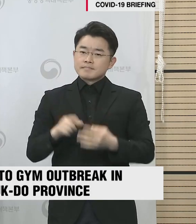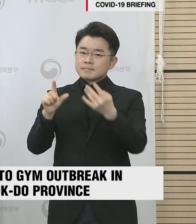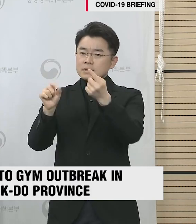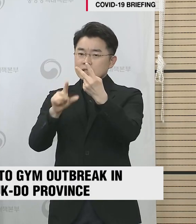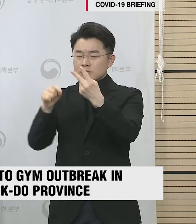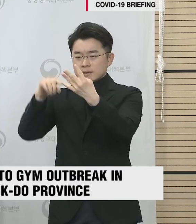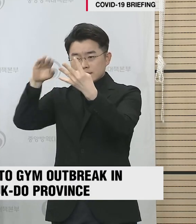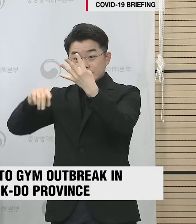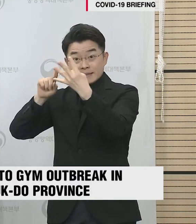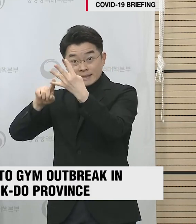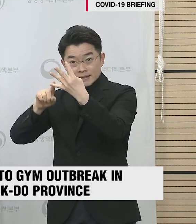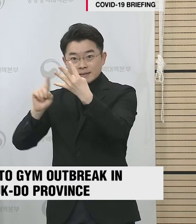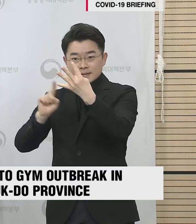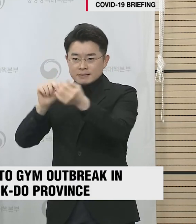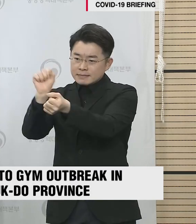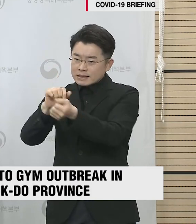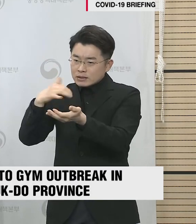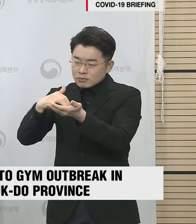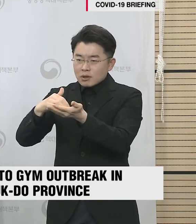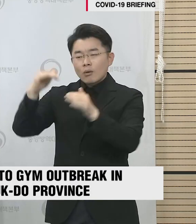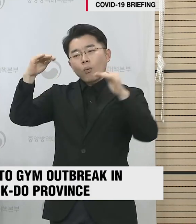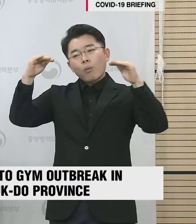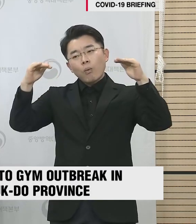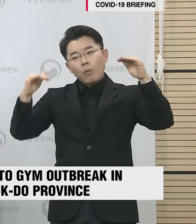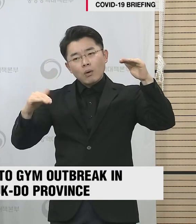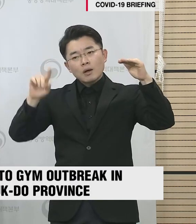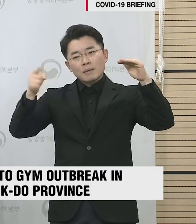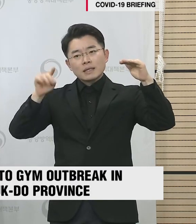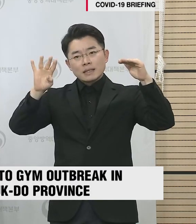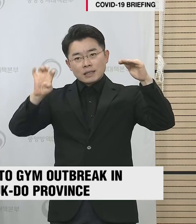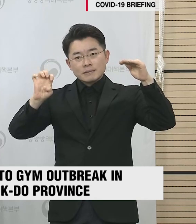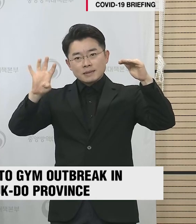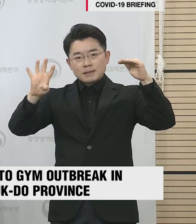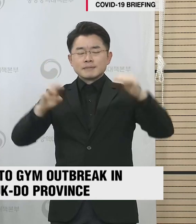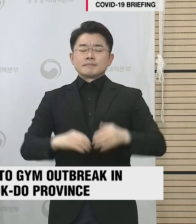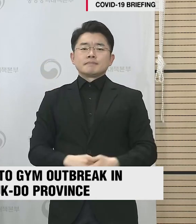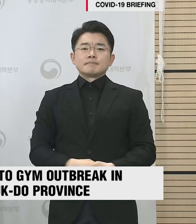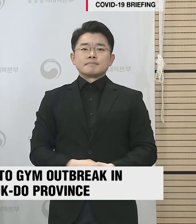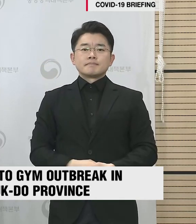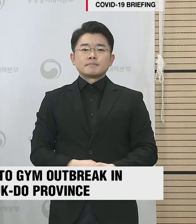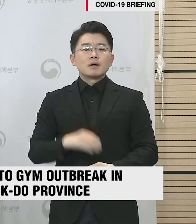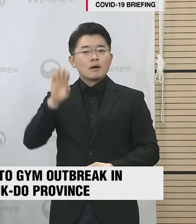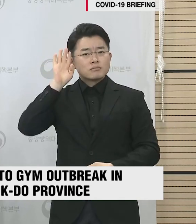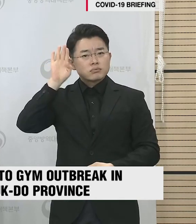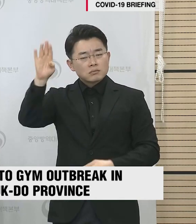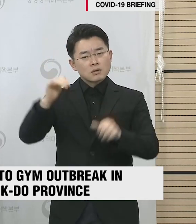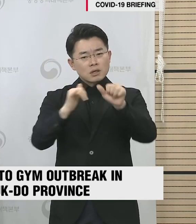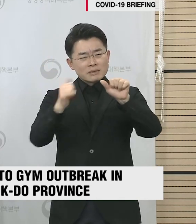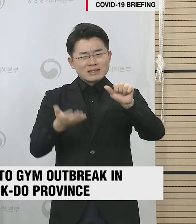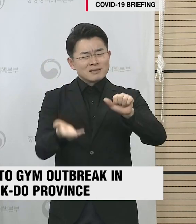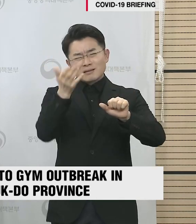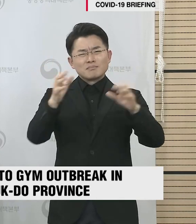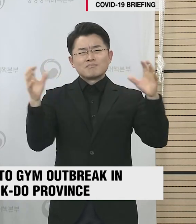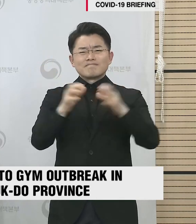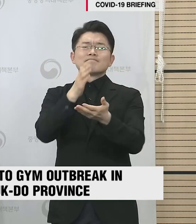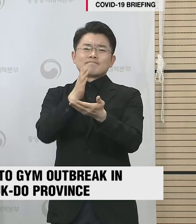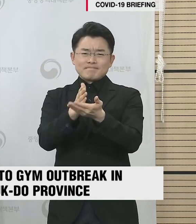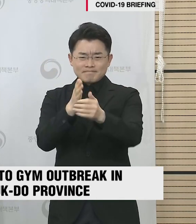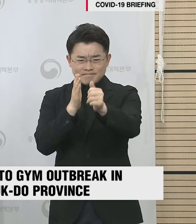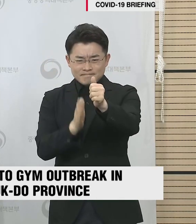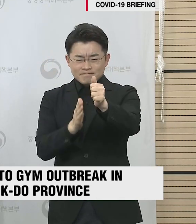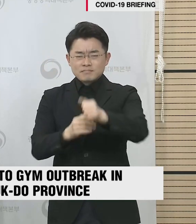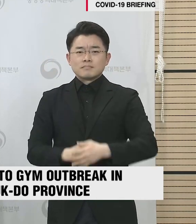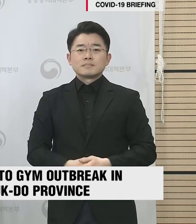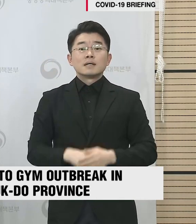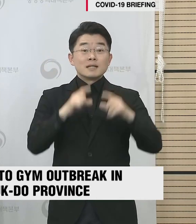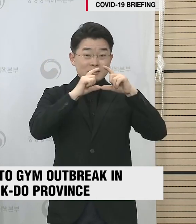from them with local transmissions stemming to office spaces as well. However, these family infections